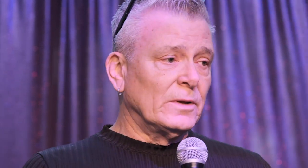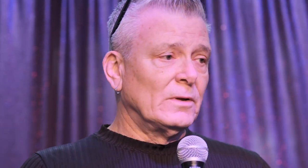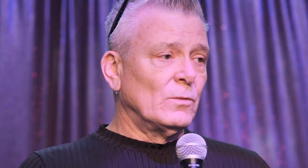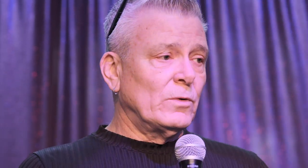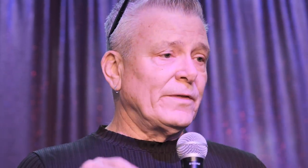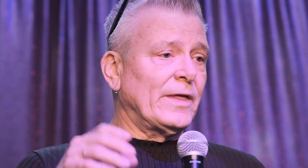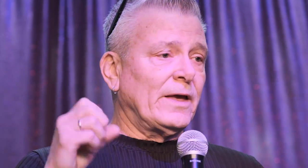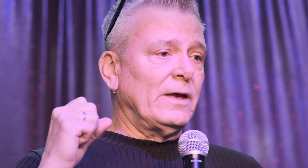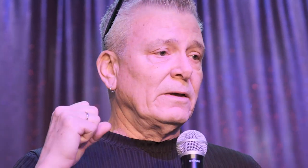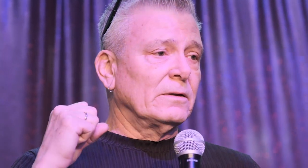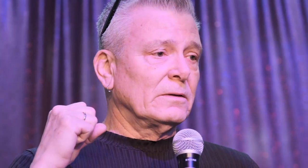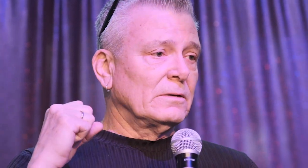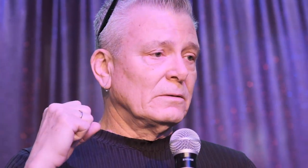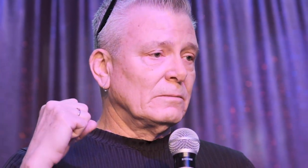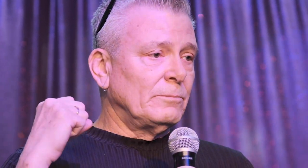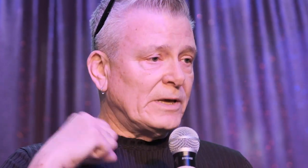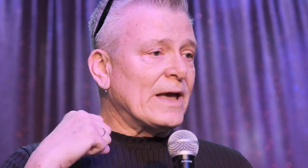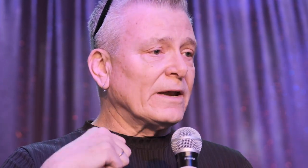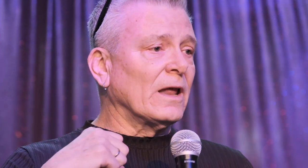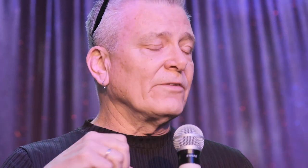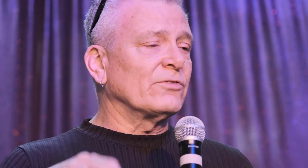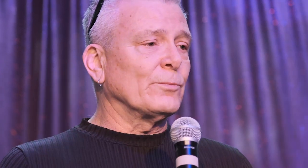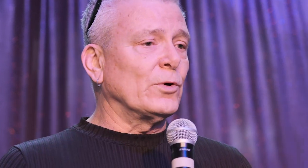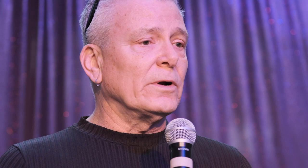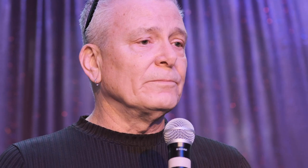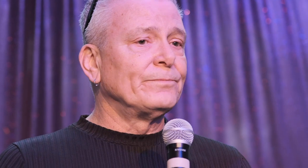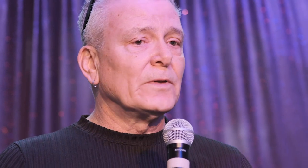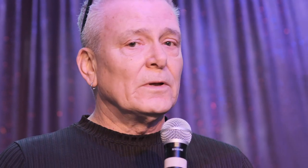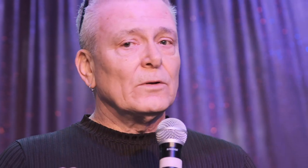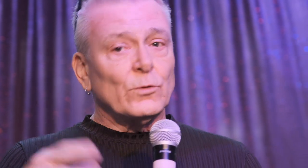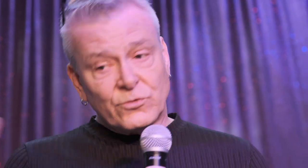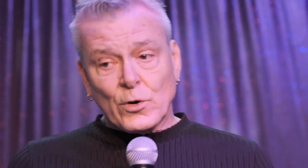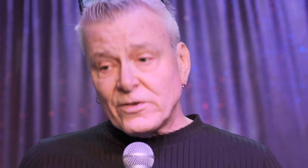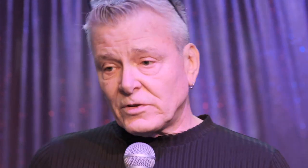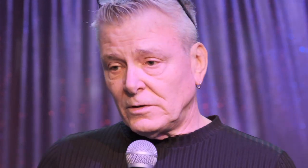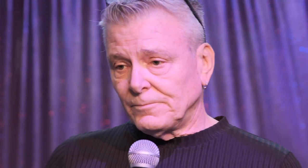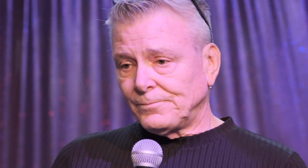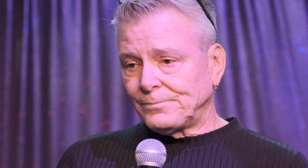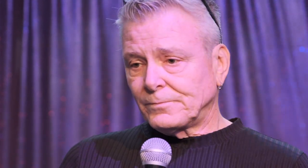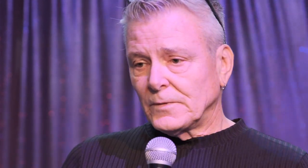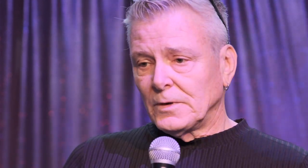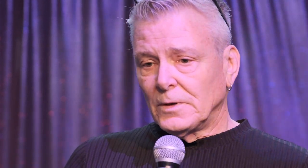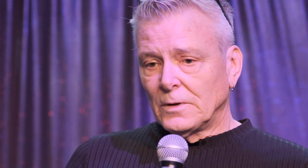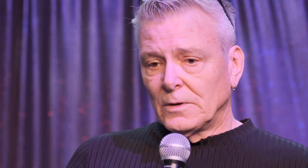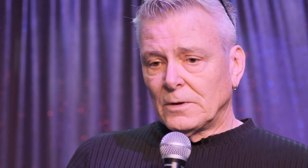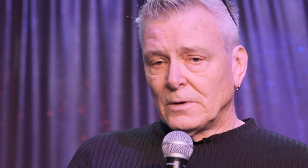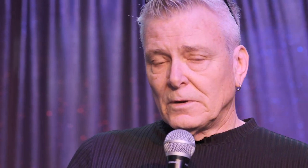him when they began life support was Tracy.